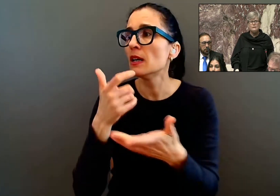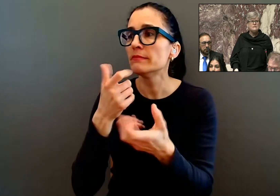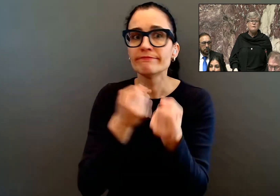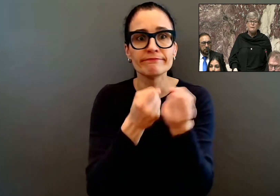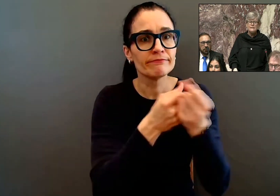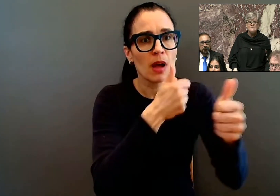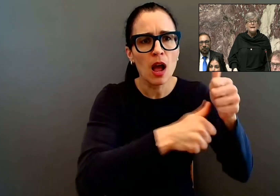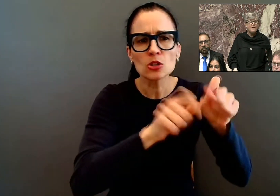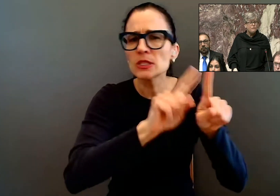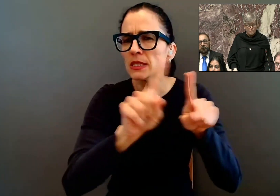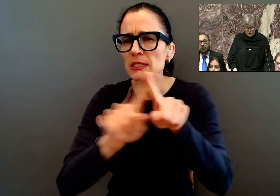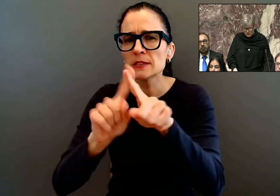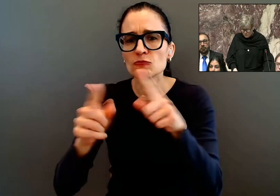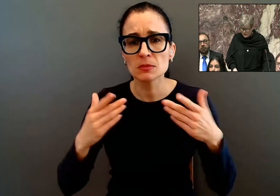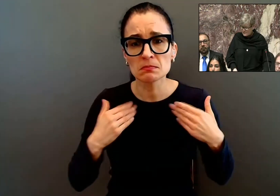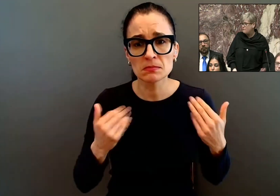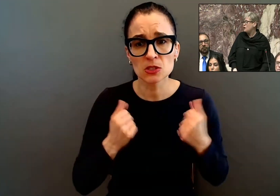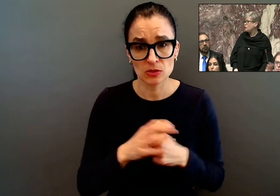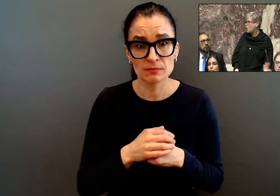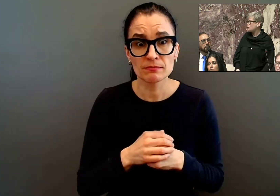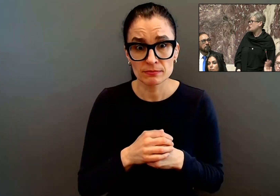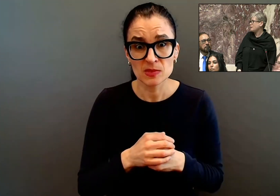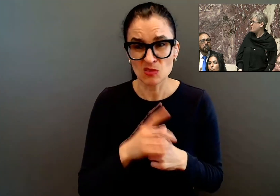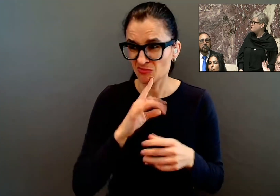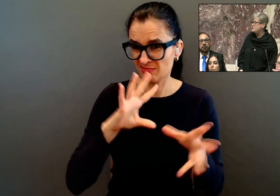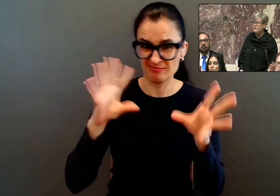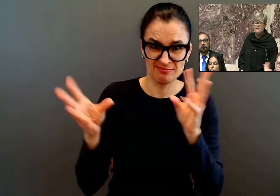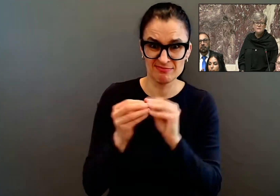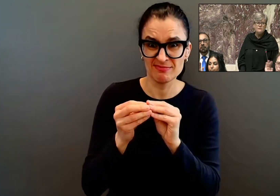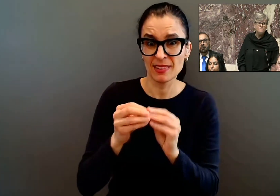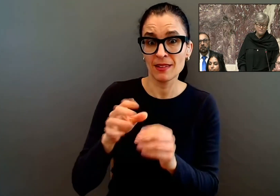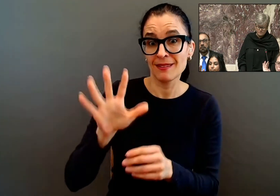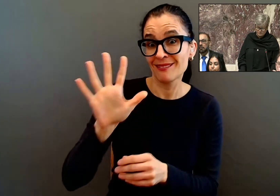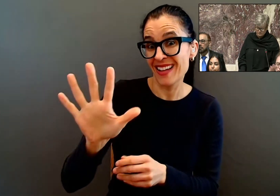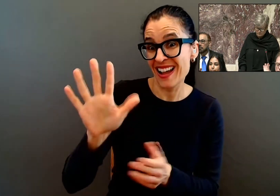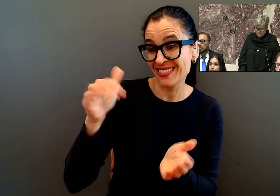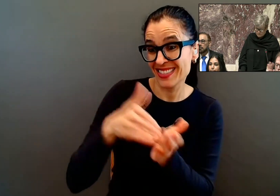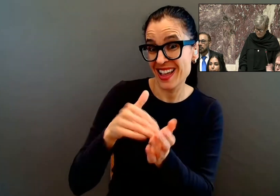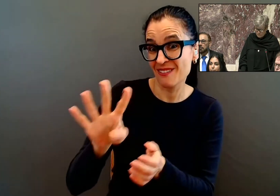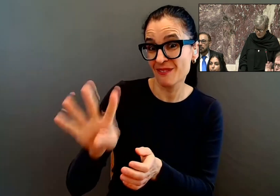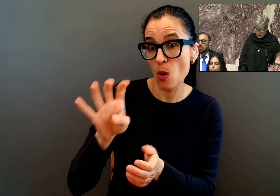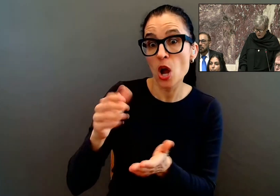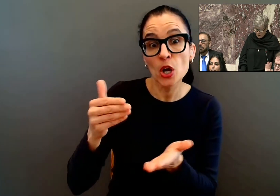and replacement beds at 33 different long-term care facilities.